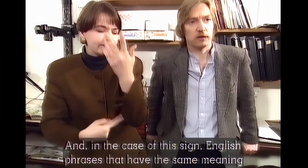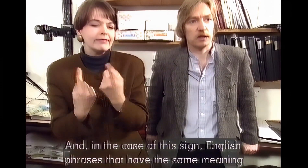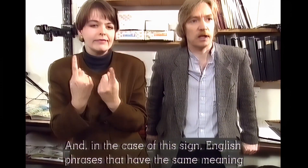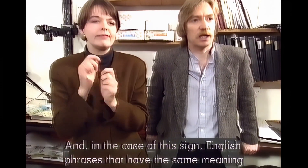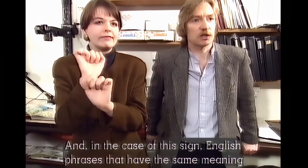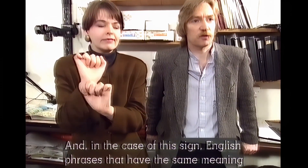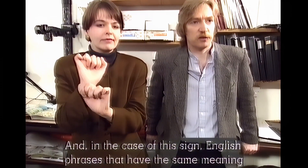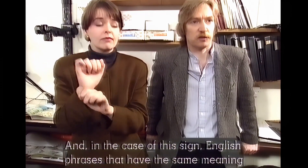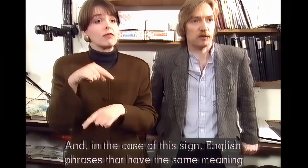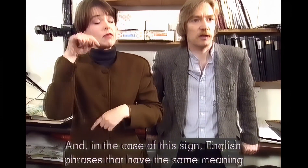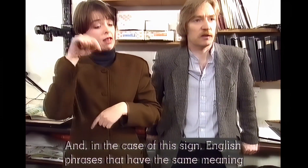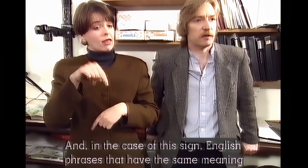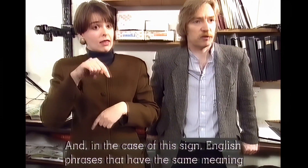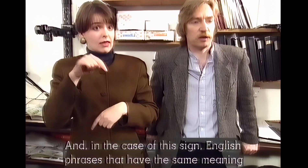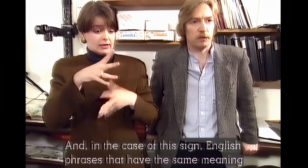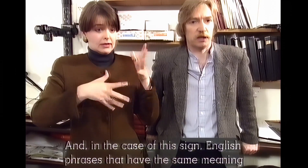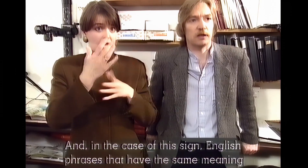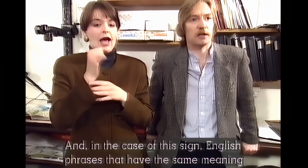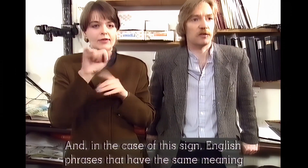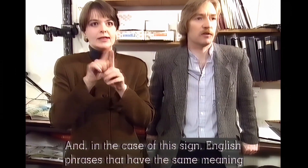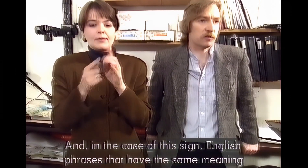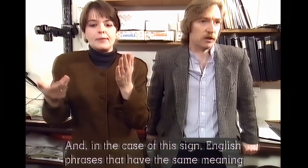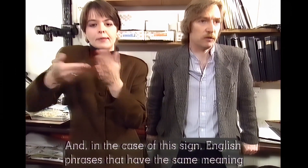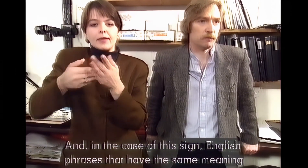the English phrases that have the same meaning as the sign.